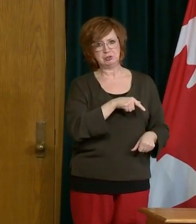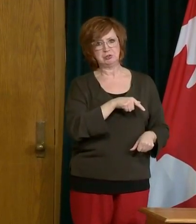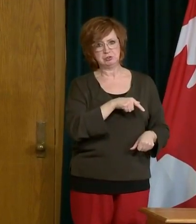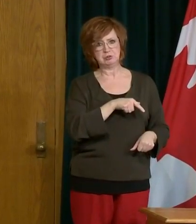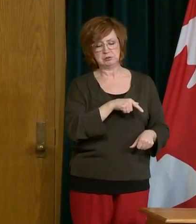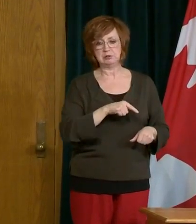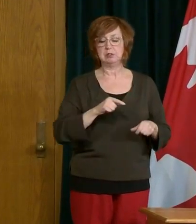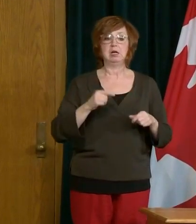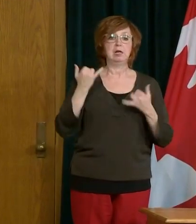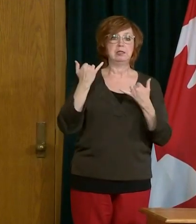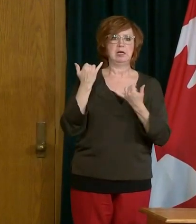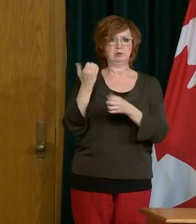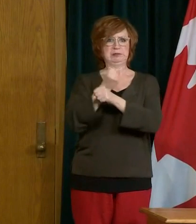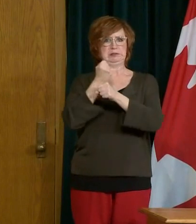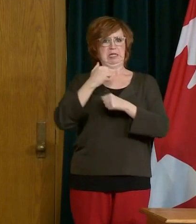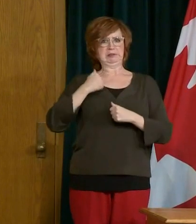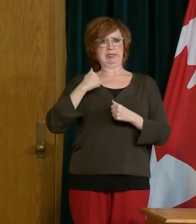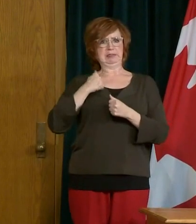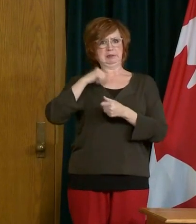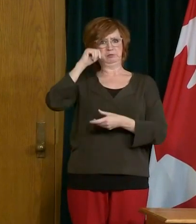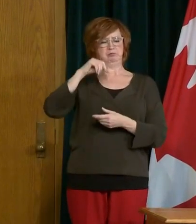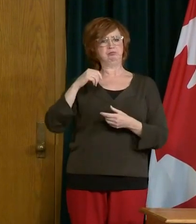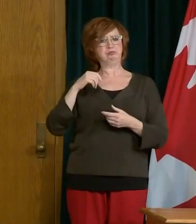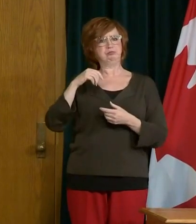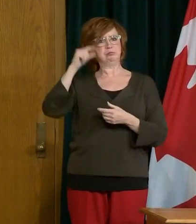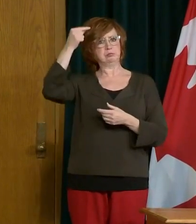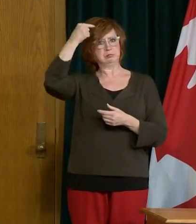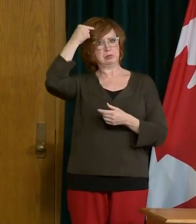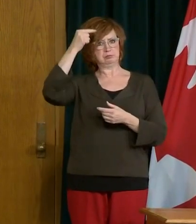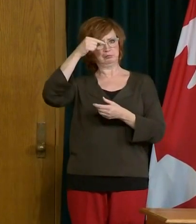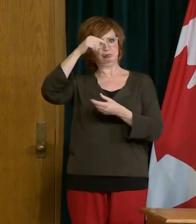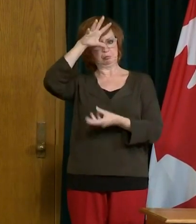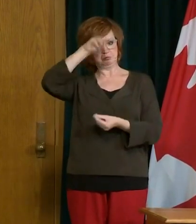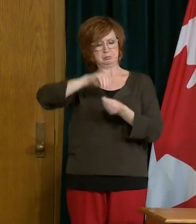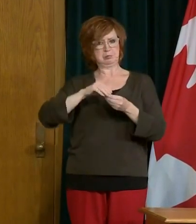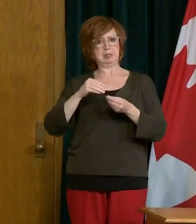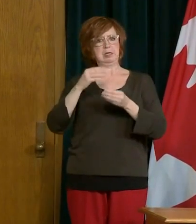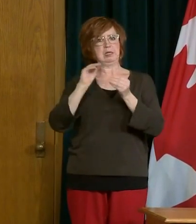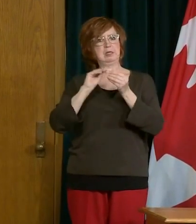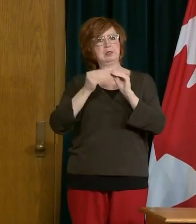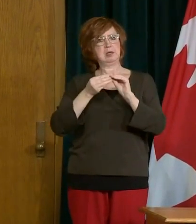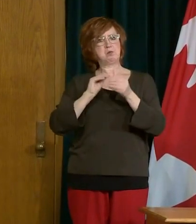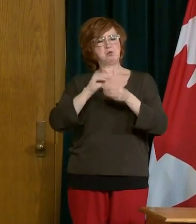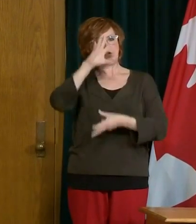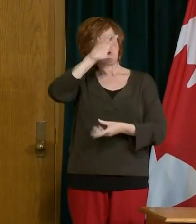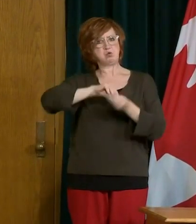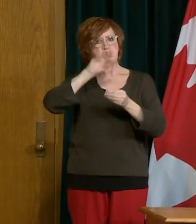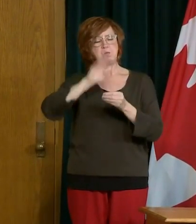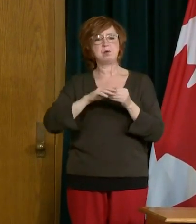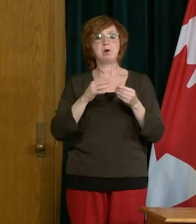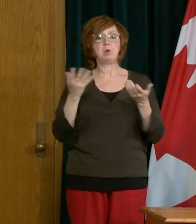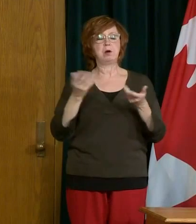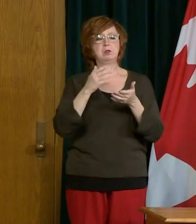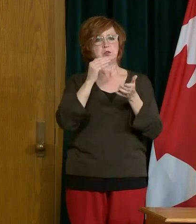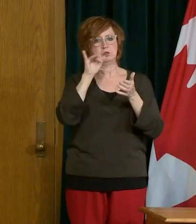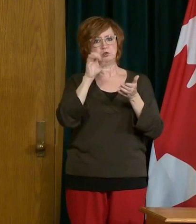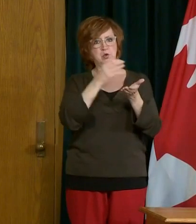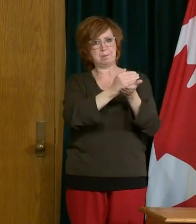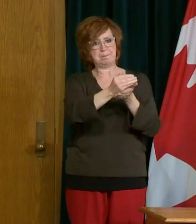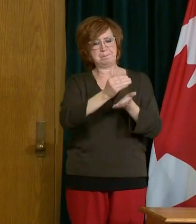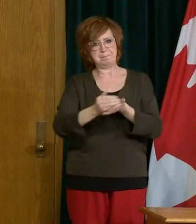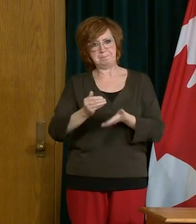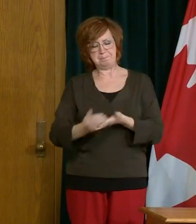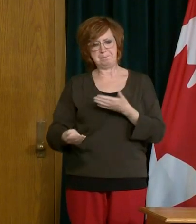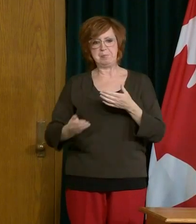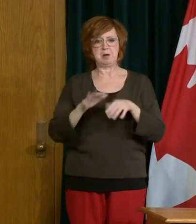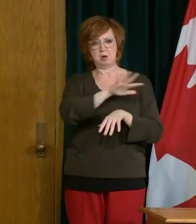Canada released new numbers showing the economic damage and the job losses this pandemic has caused on provinces across the nation.